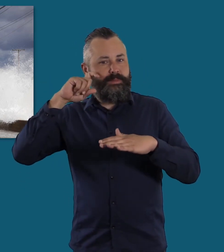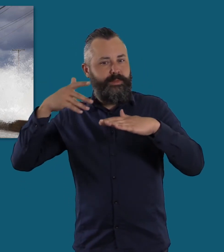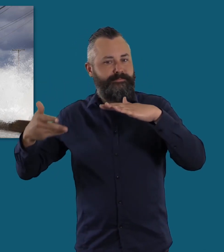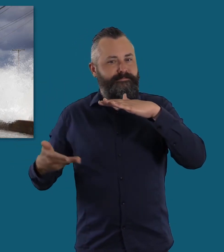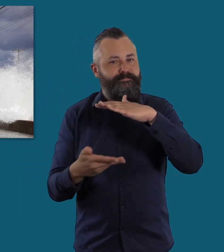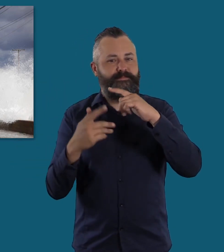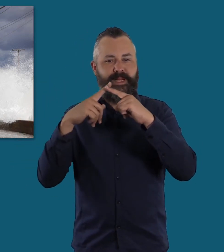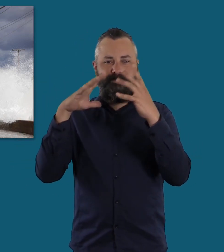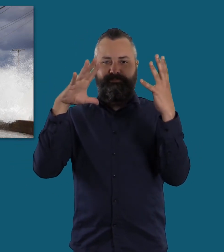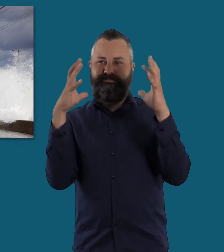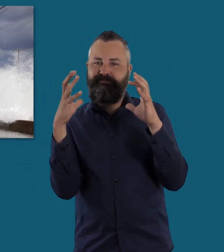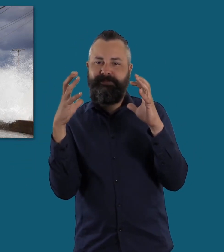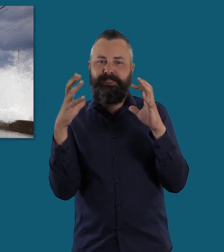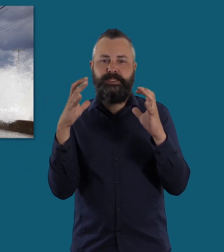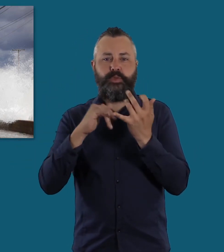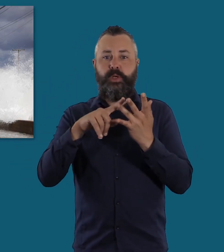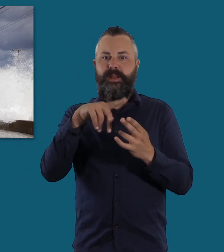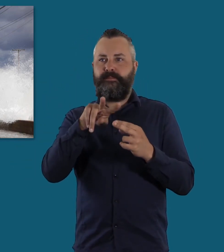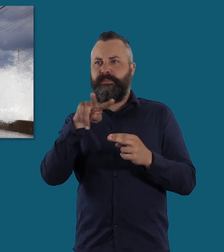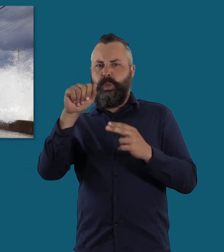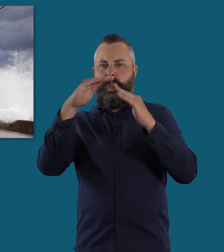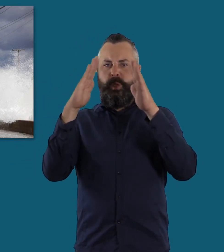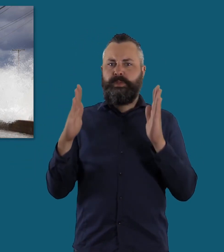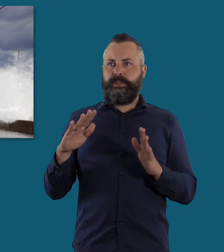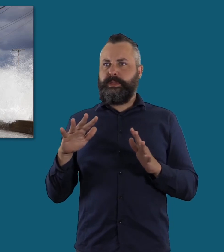If your property is damaged, call the local SES.